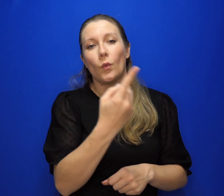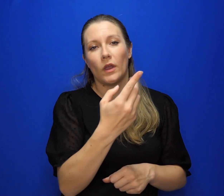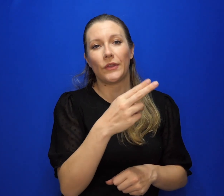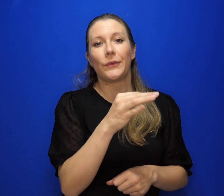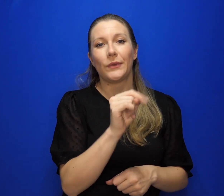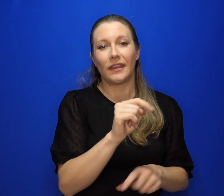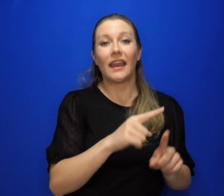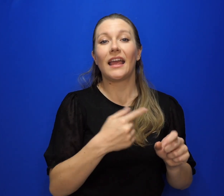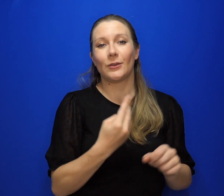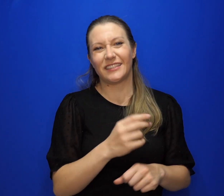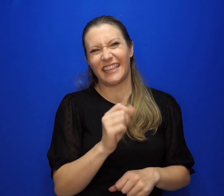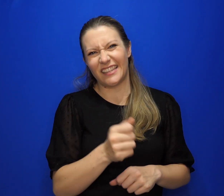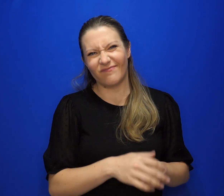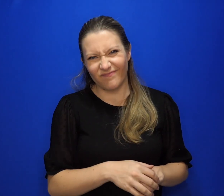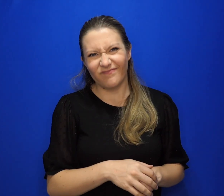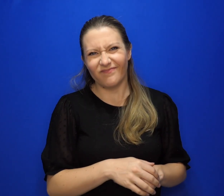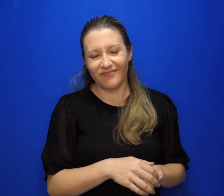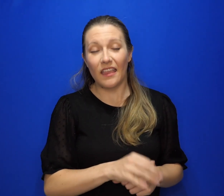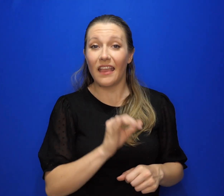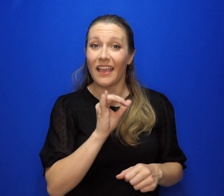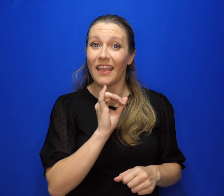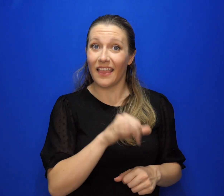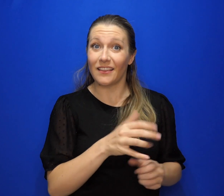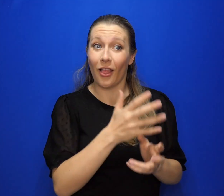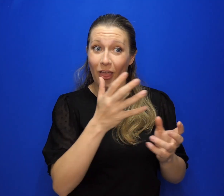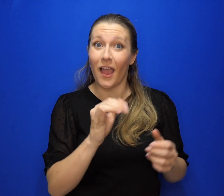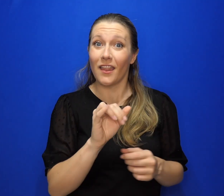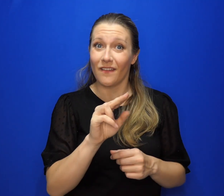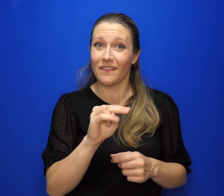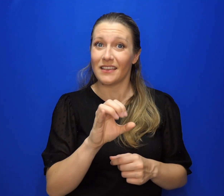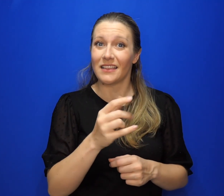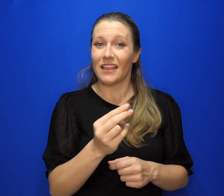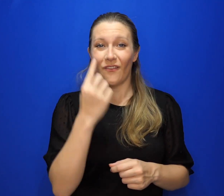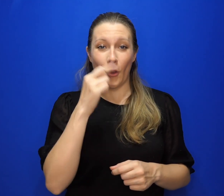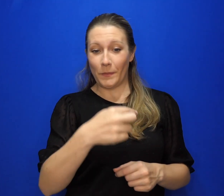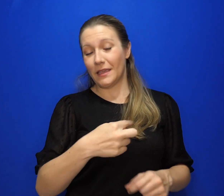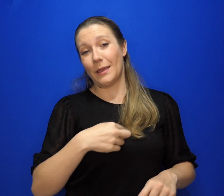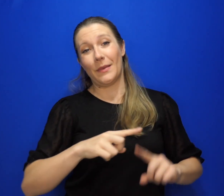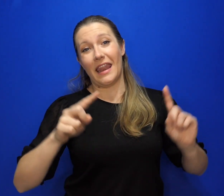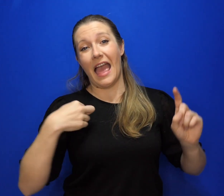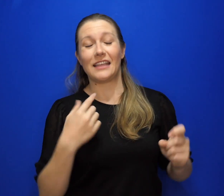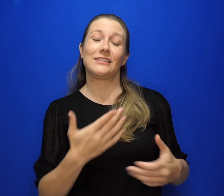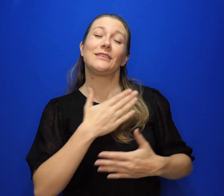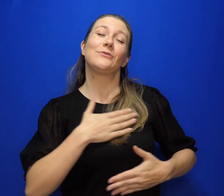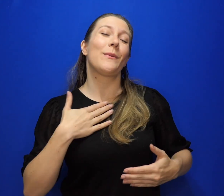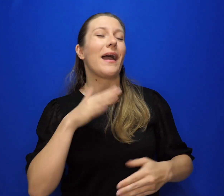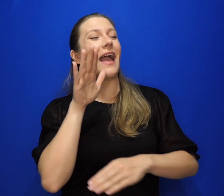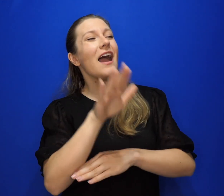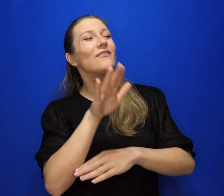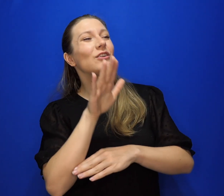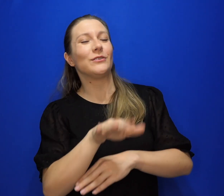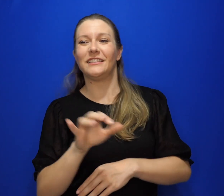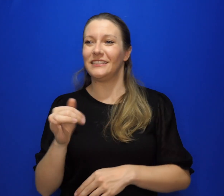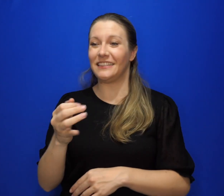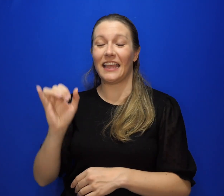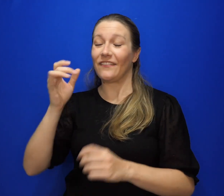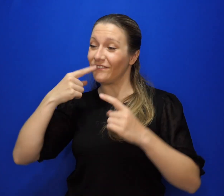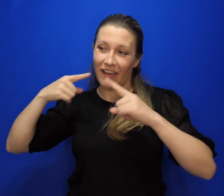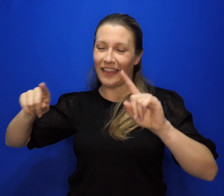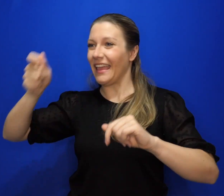a lot of insulin for me, but I just enjoyed the afternoon. Jenny's like, finally, ice cream. Like, I know how to take